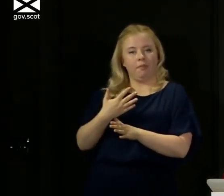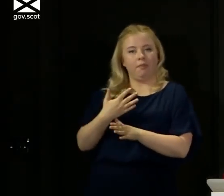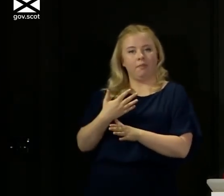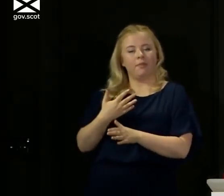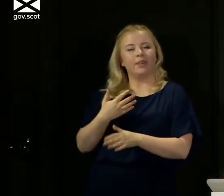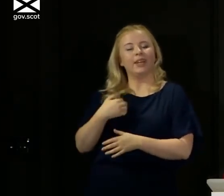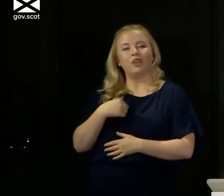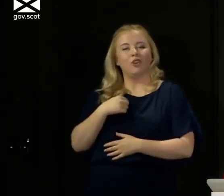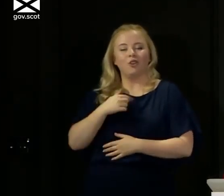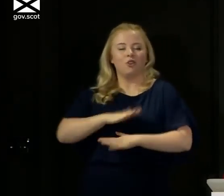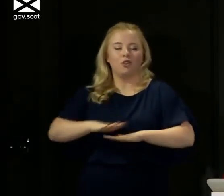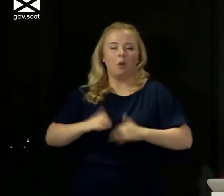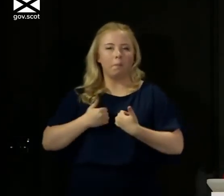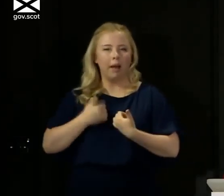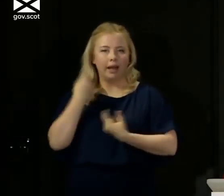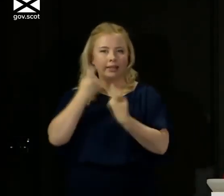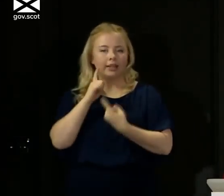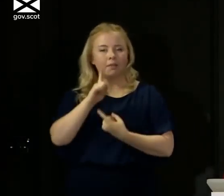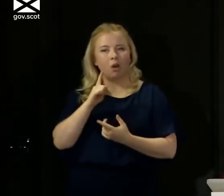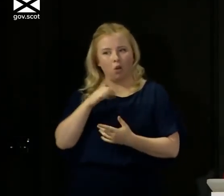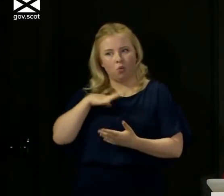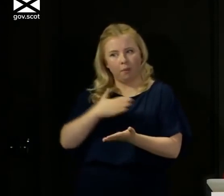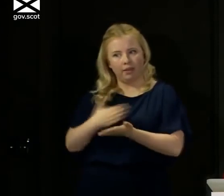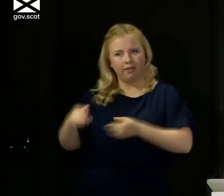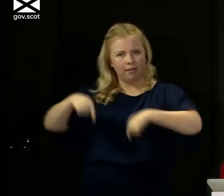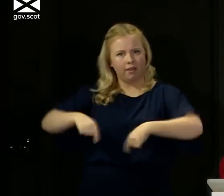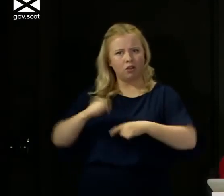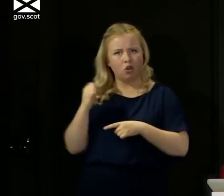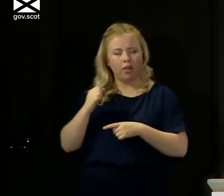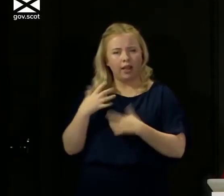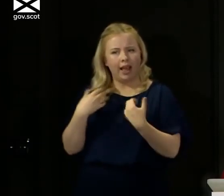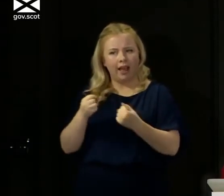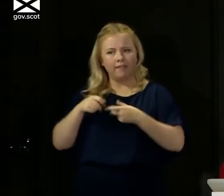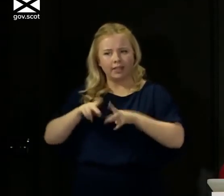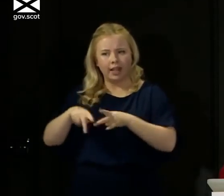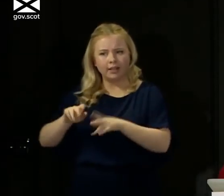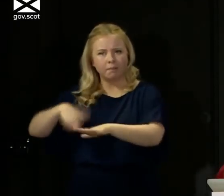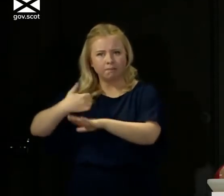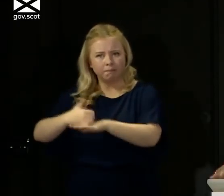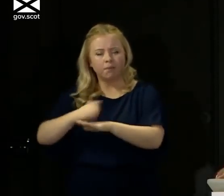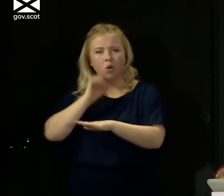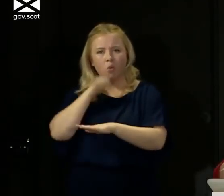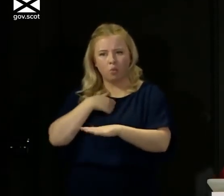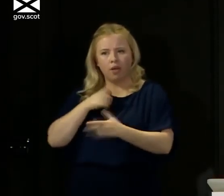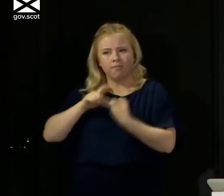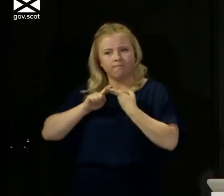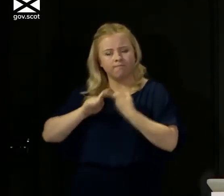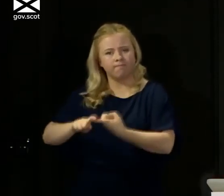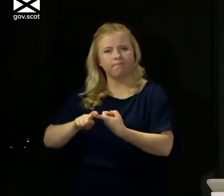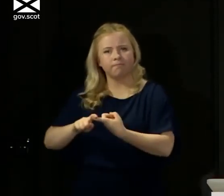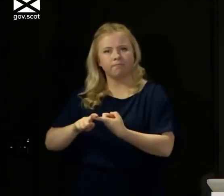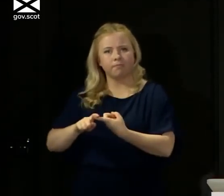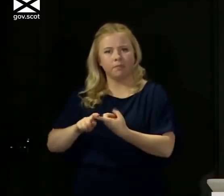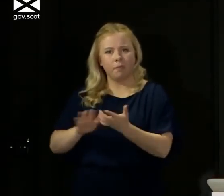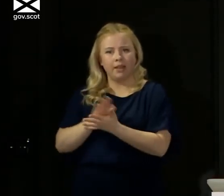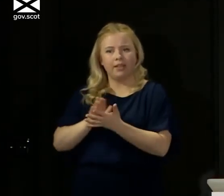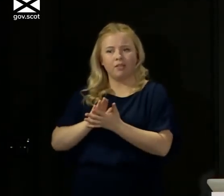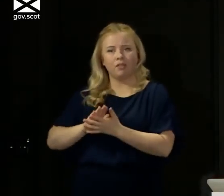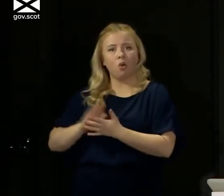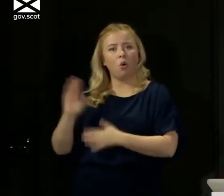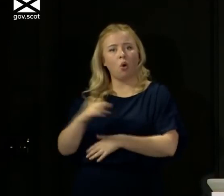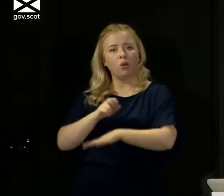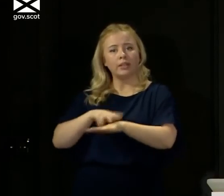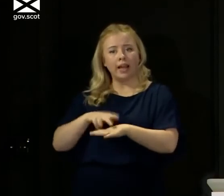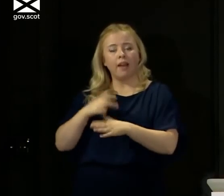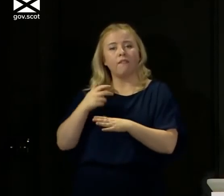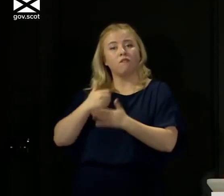I just want to be very clear that we are putting in place a system here in Scotland that is robust and that will require to test staff on a regular, ongoing